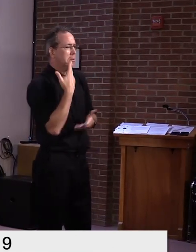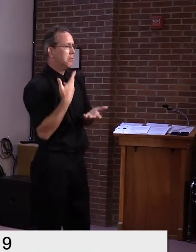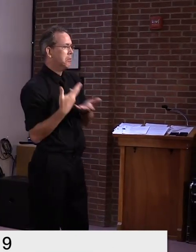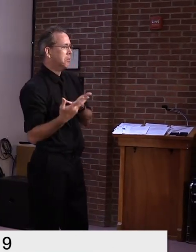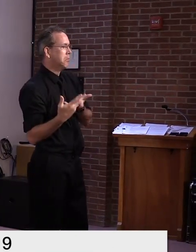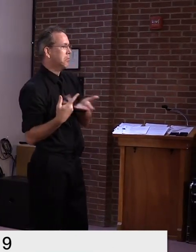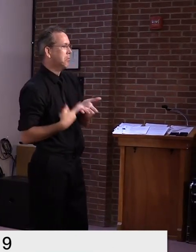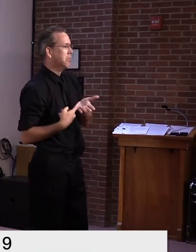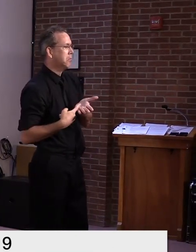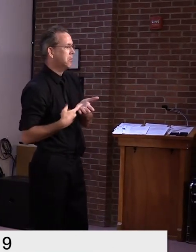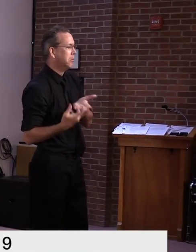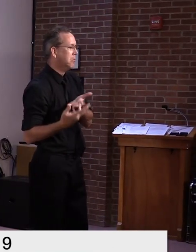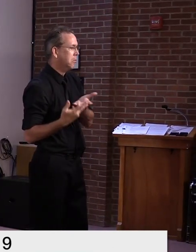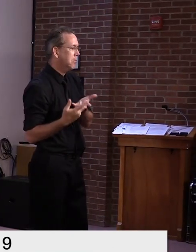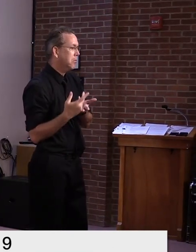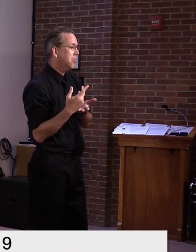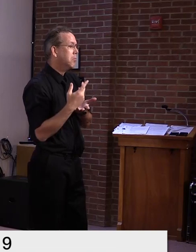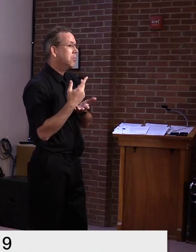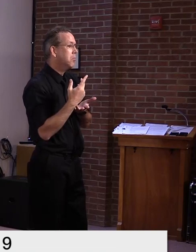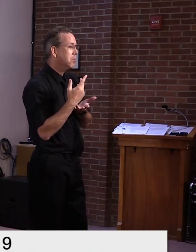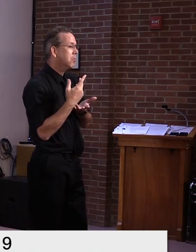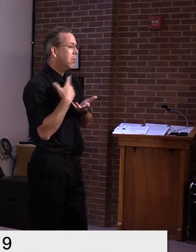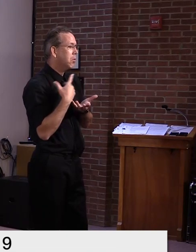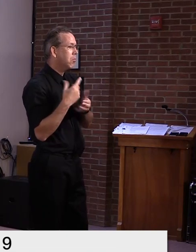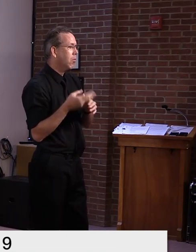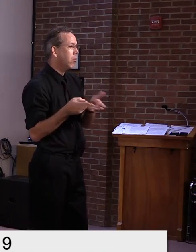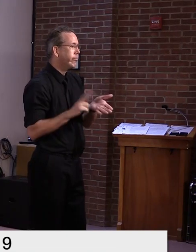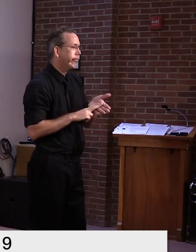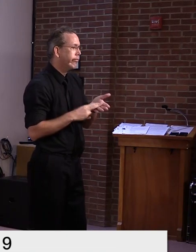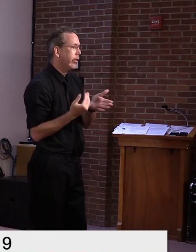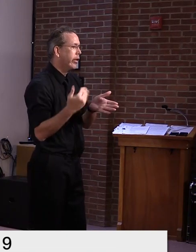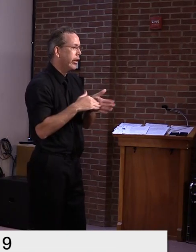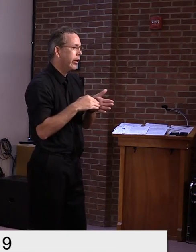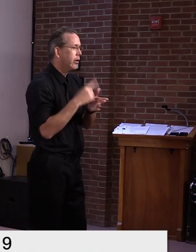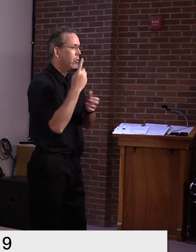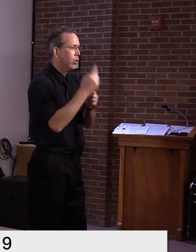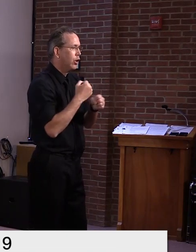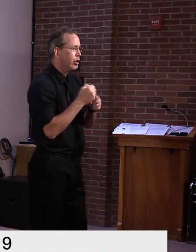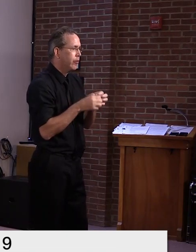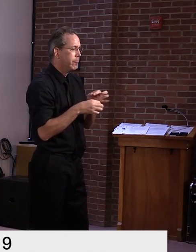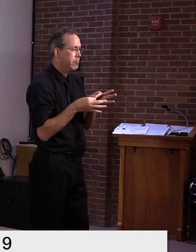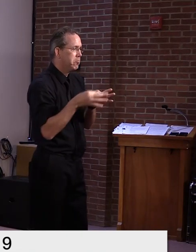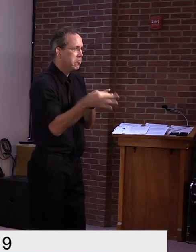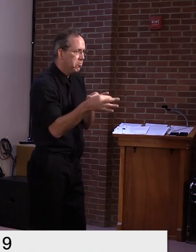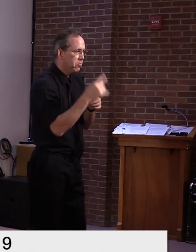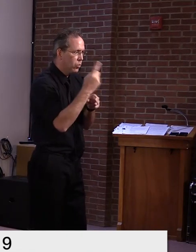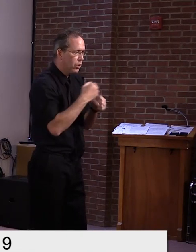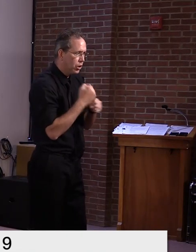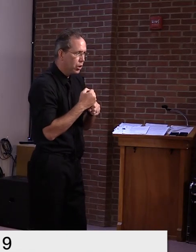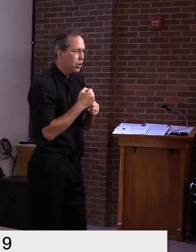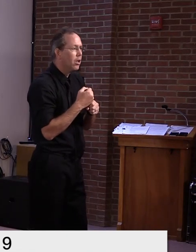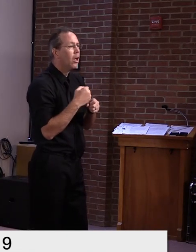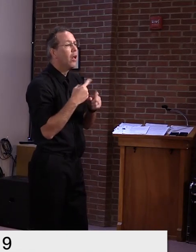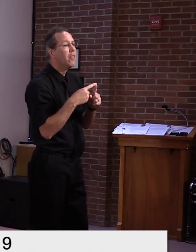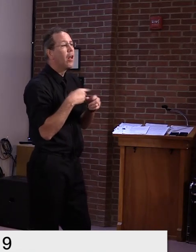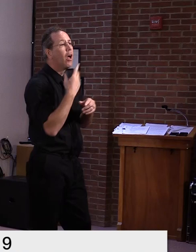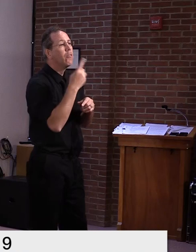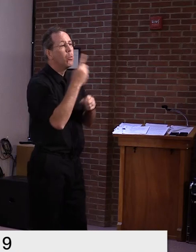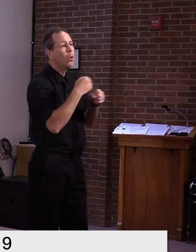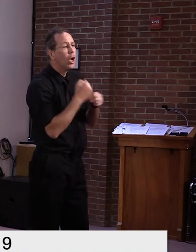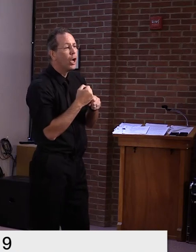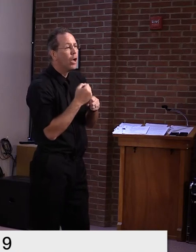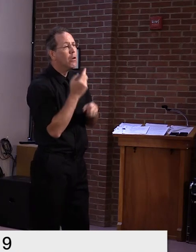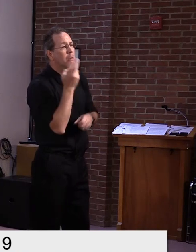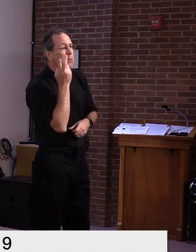for a year that we would have those discussions. What we would do after, or what we may do